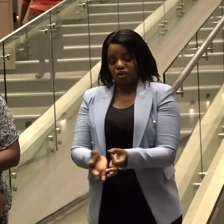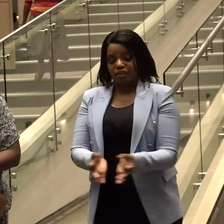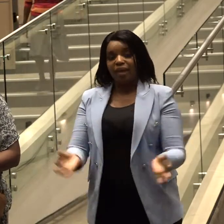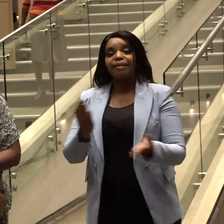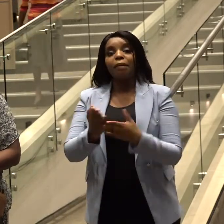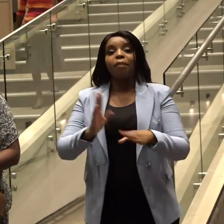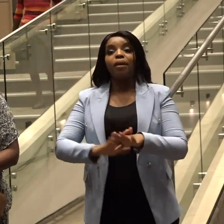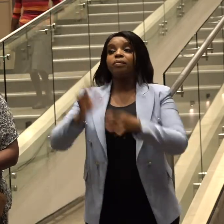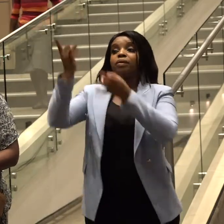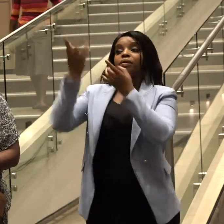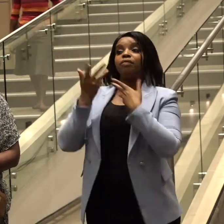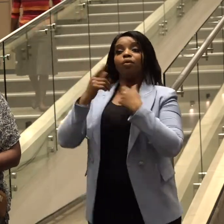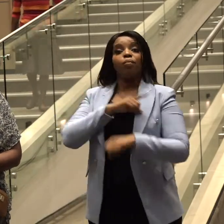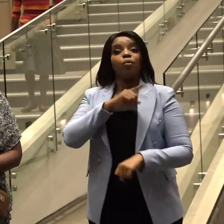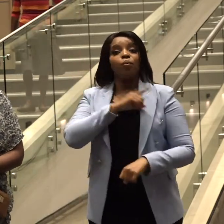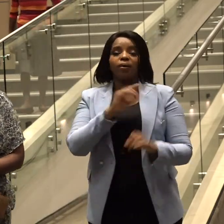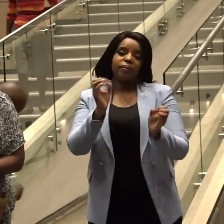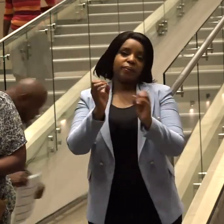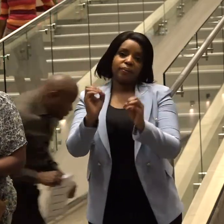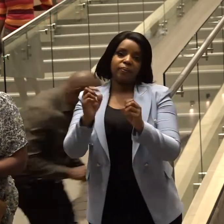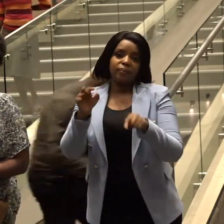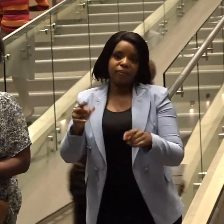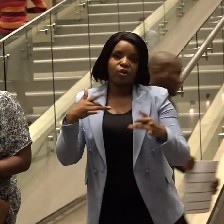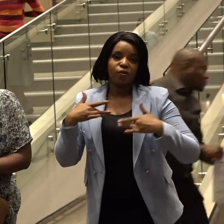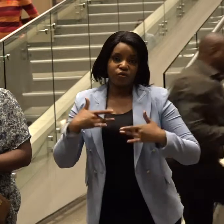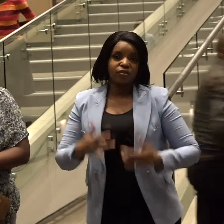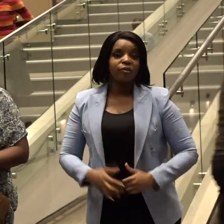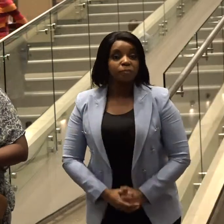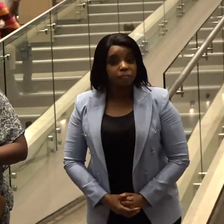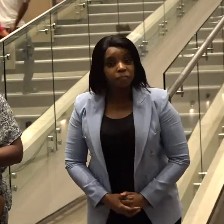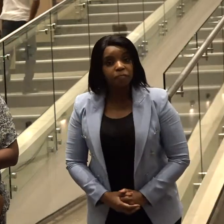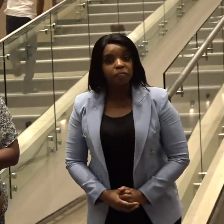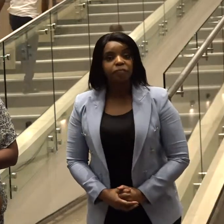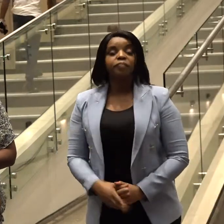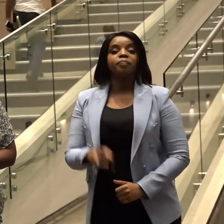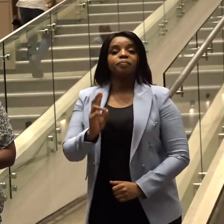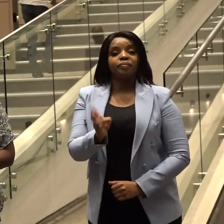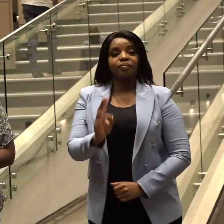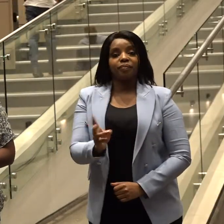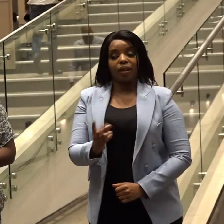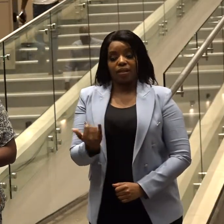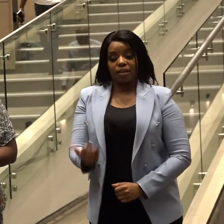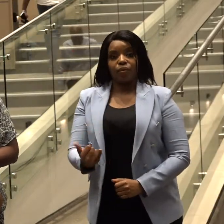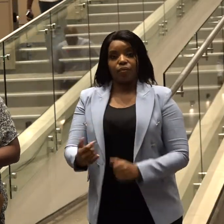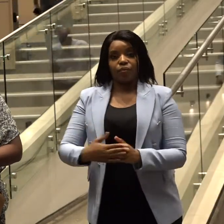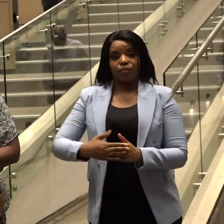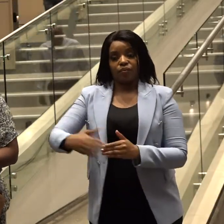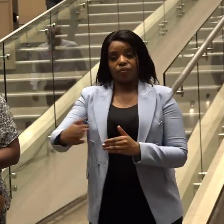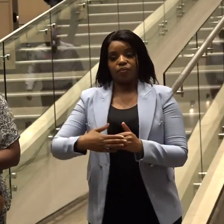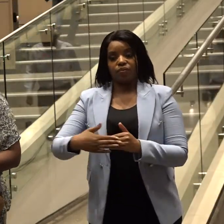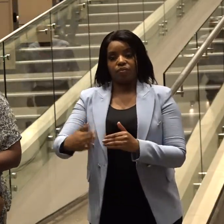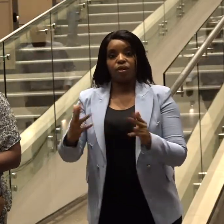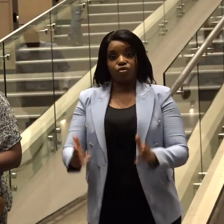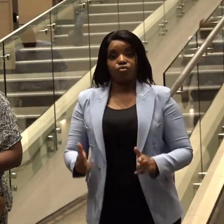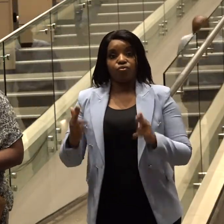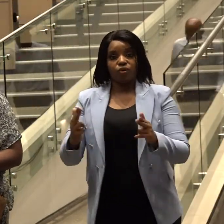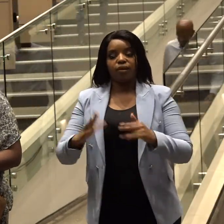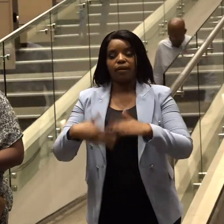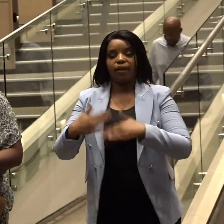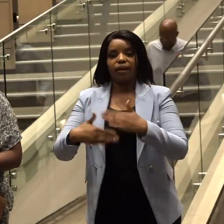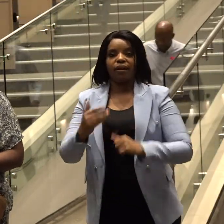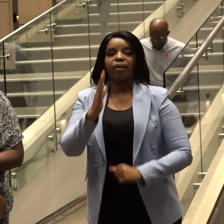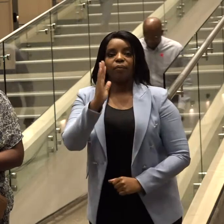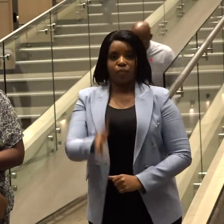any reasons why that's my concern and again as the project is going to start uh we've got our young